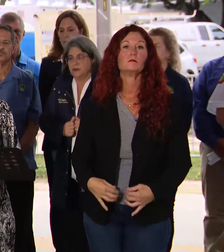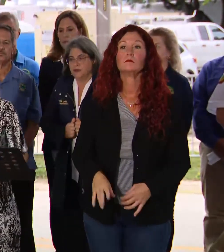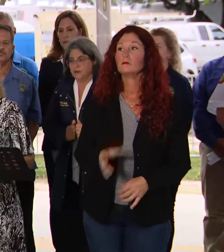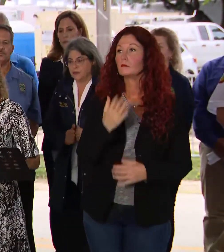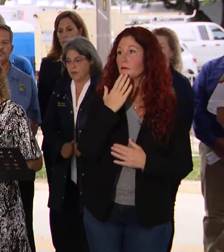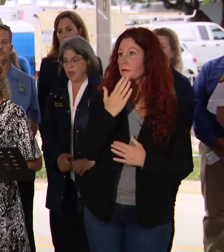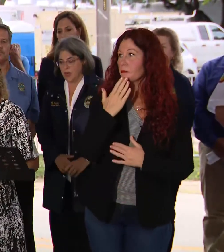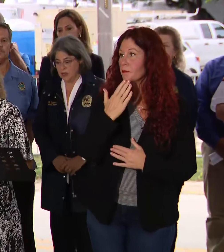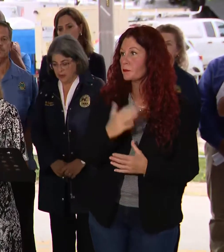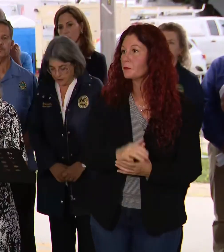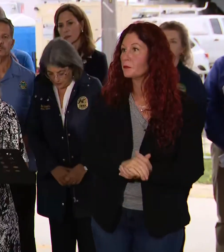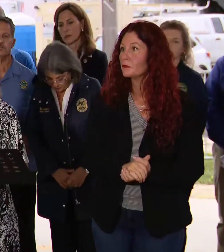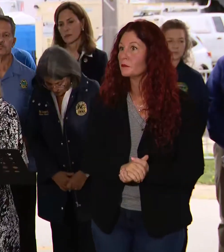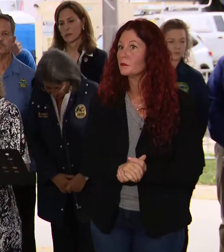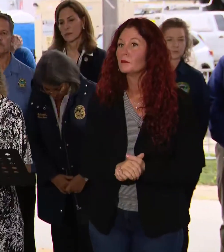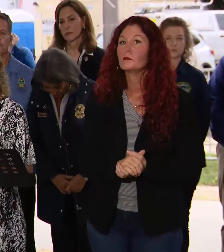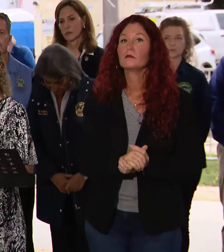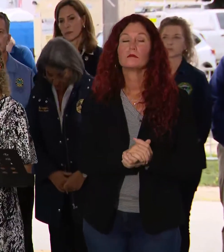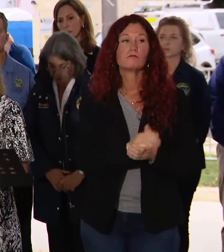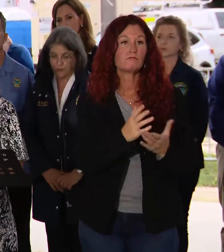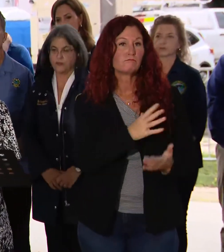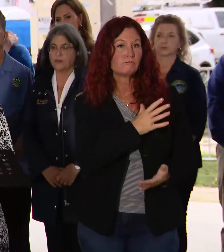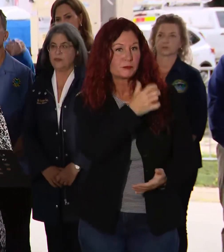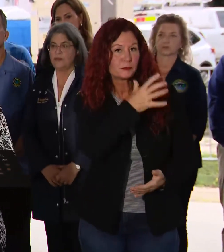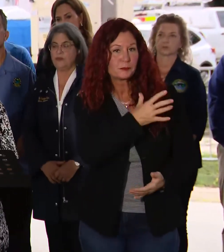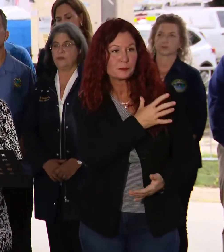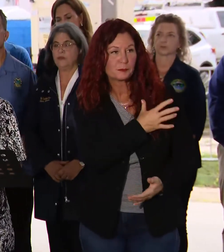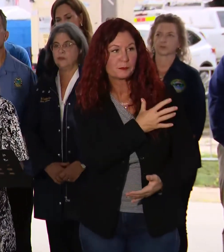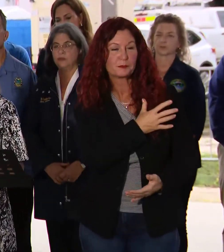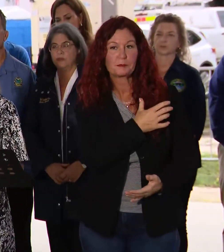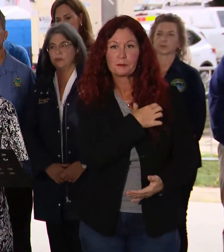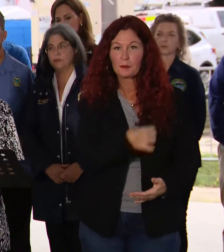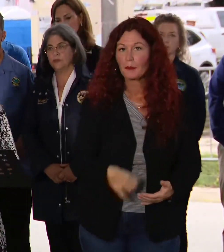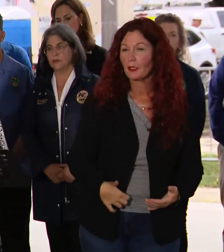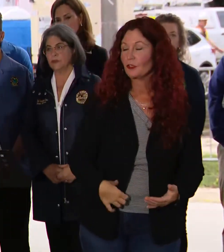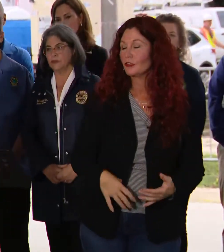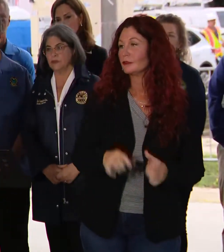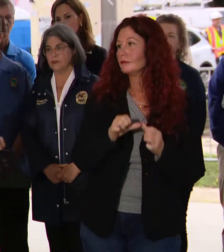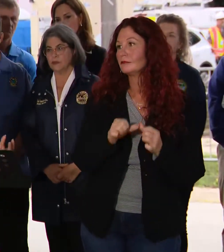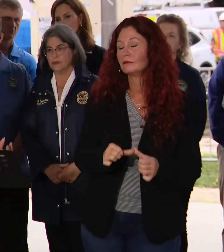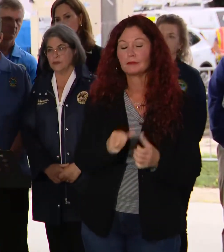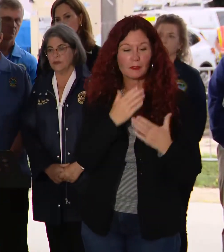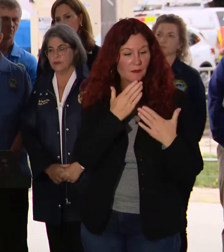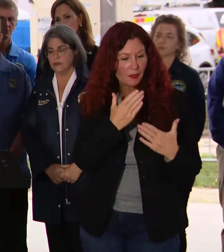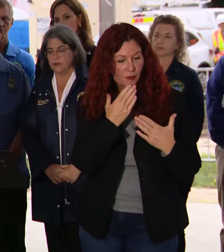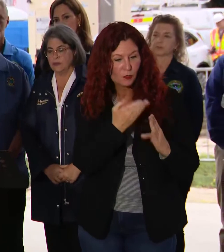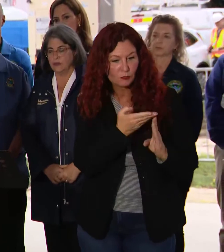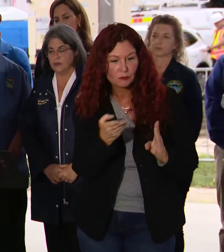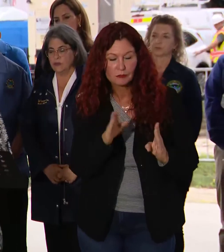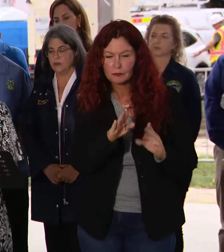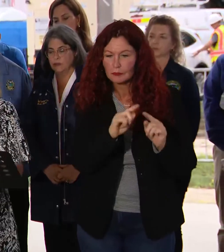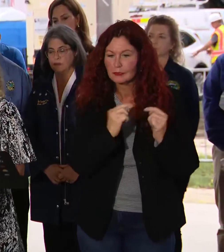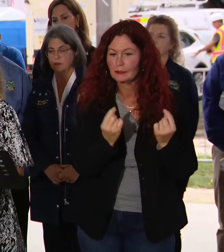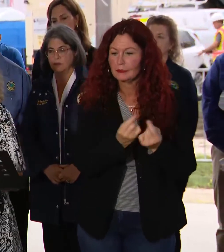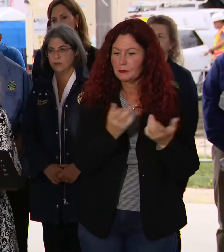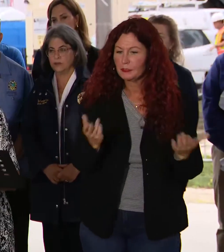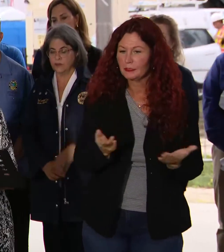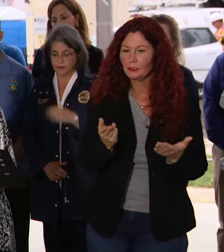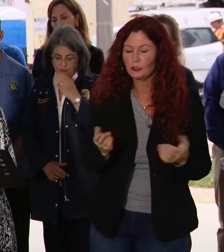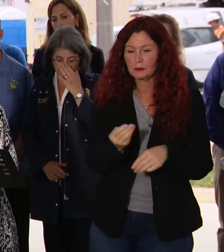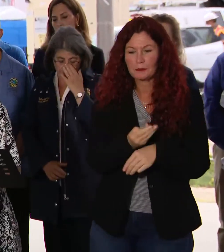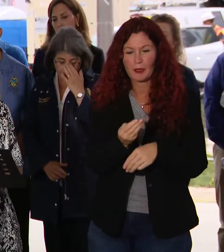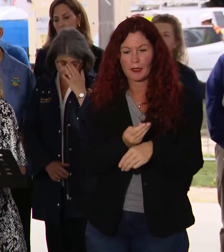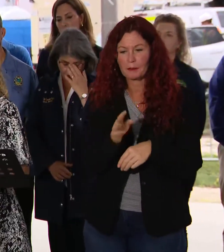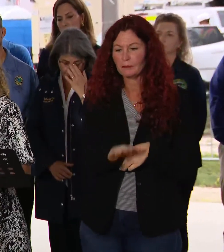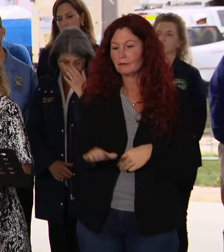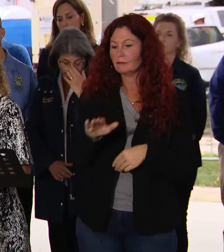Thank you so much. Madam Mayor, I really want to continue to thank you and your entire team in Miami-Dade County, as well as Mayor Burkett